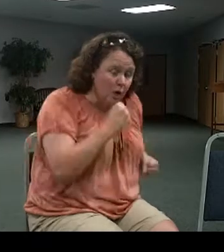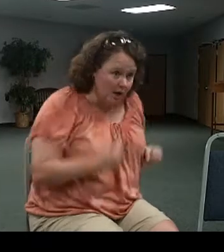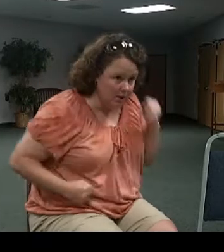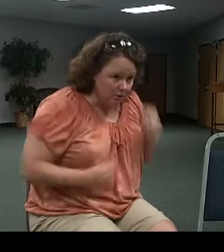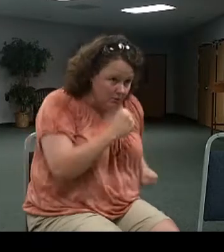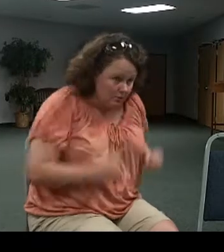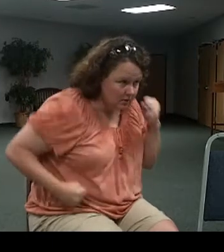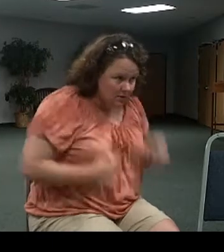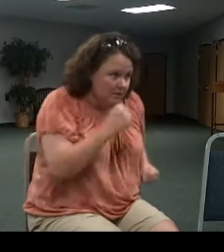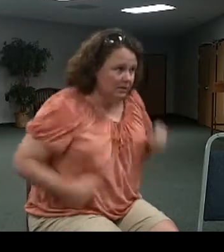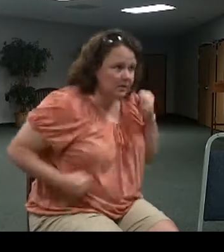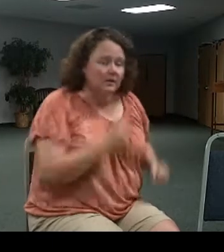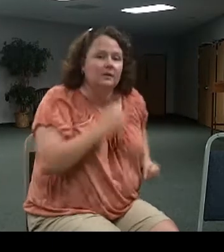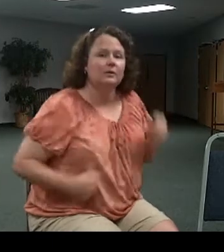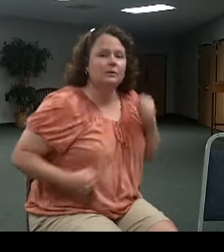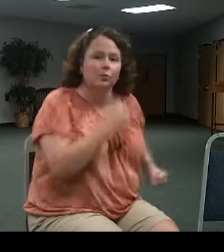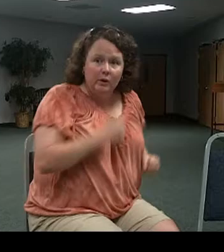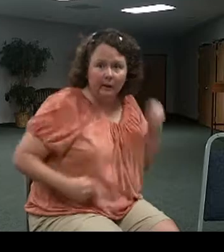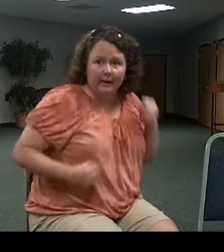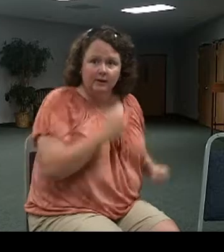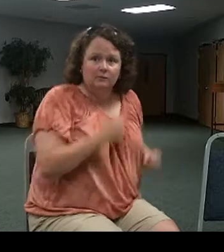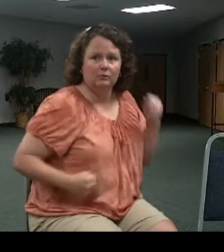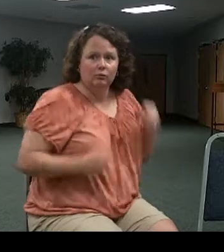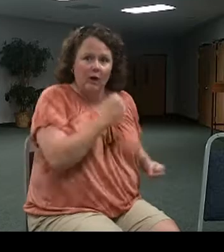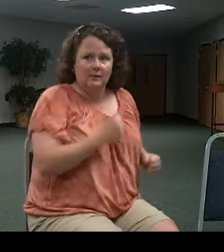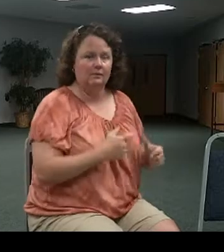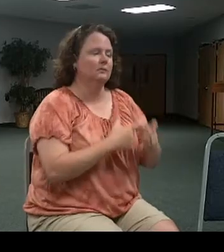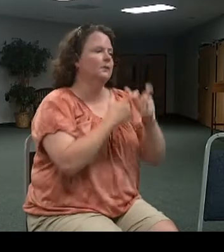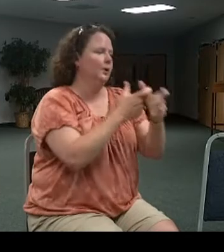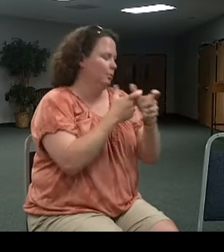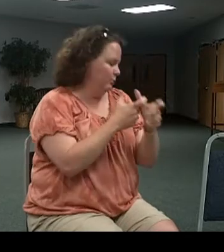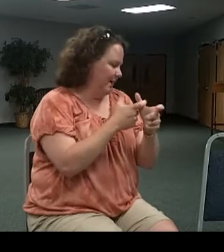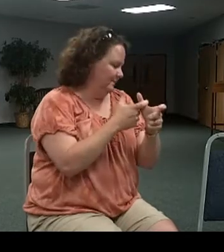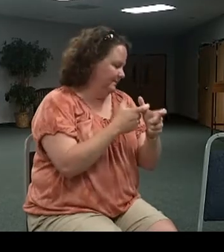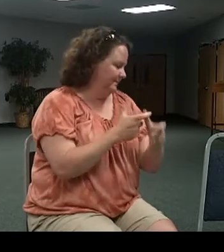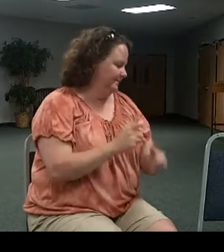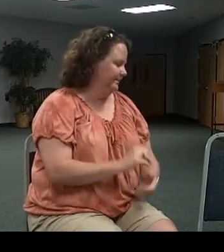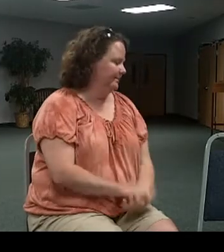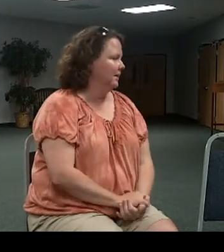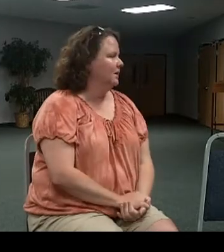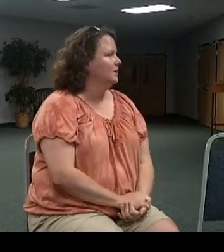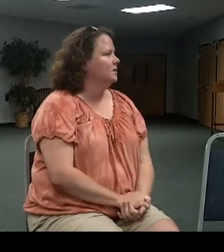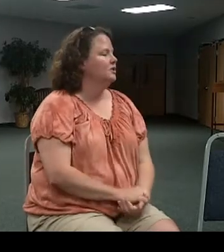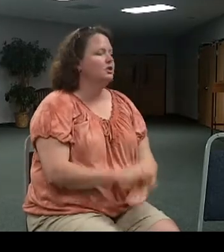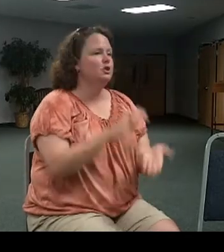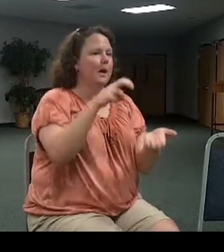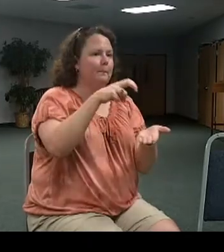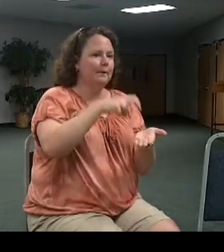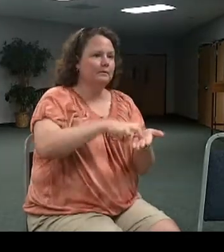run. Run quickly, run, run. To jump,